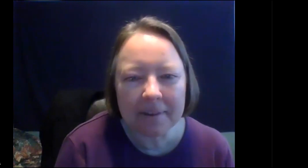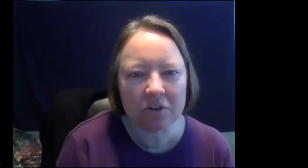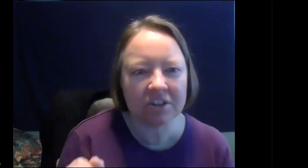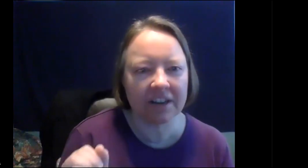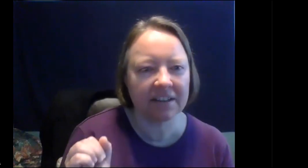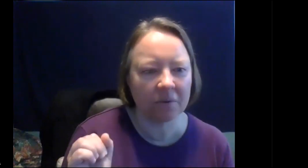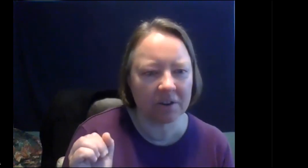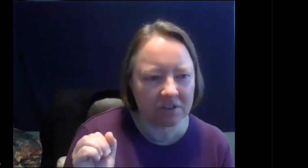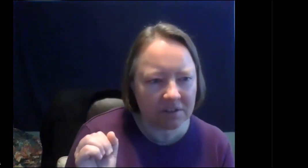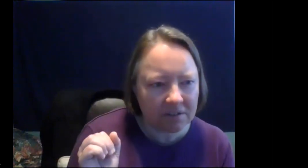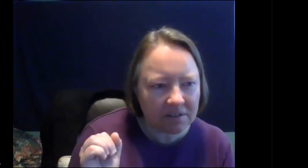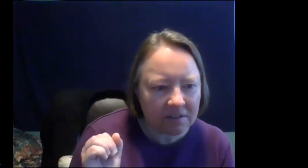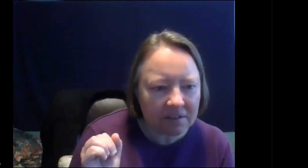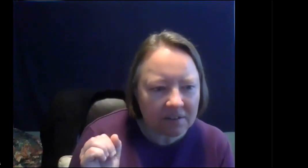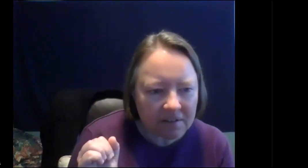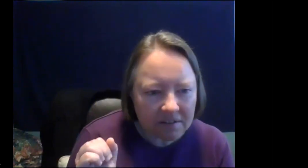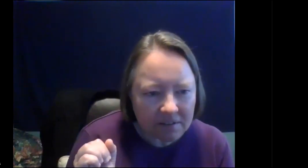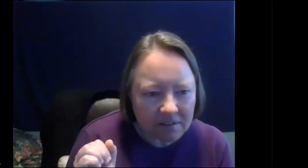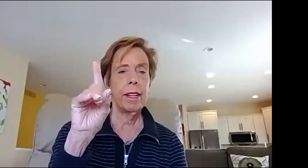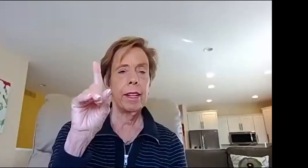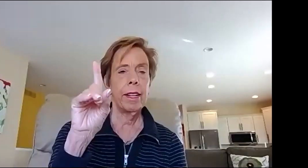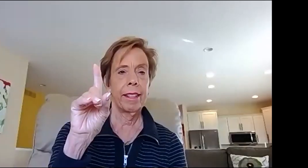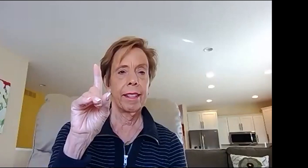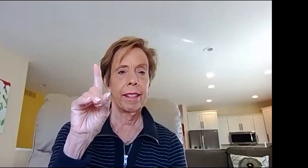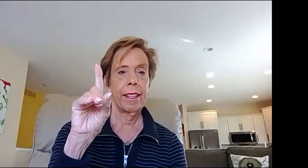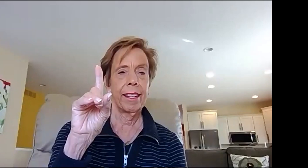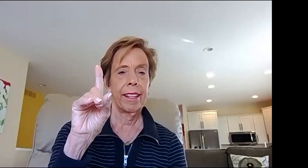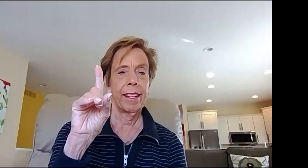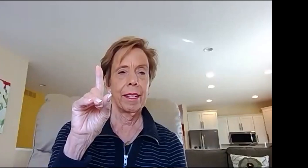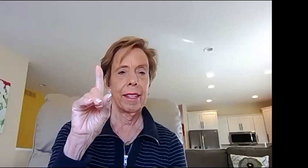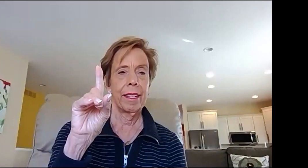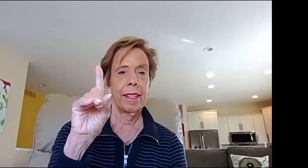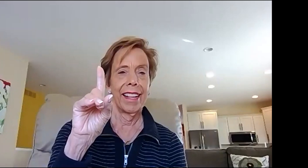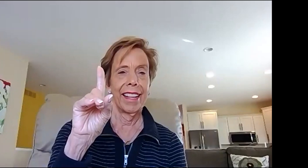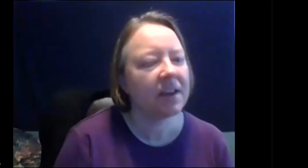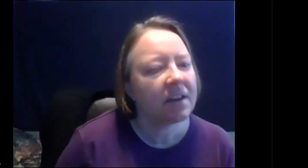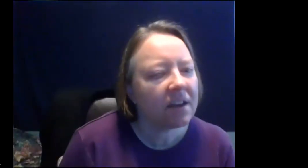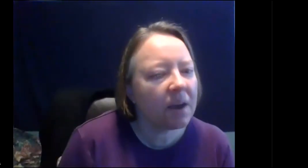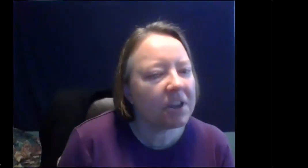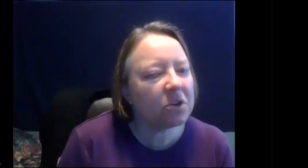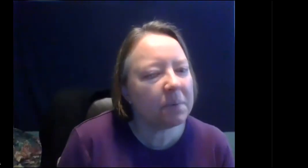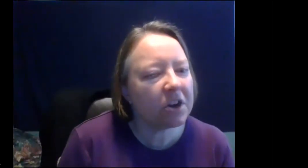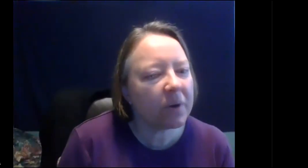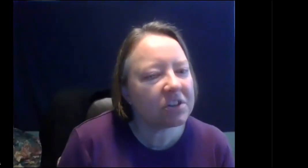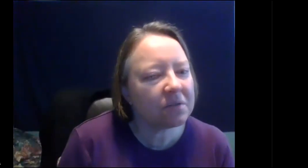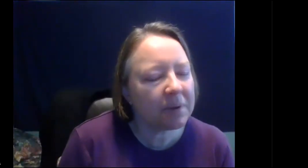Who just asked that question? Linda Byrne. Linda, oh, there you are, Linda. Okay. Can you repeat your question for